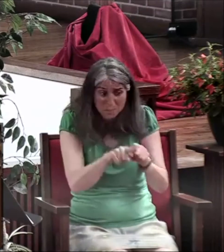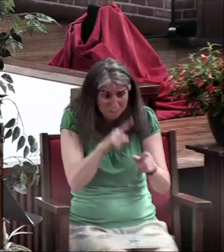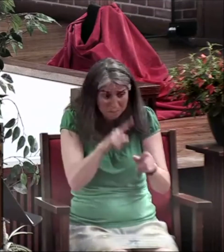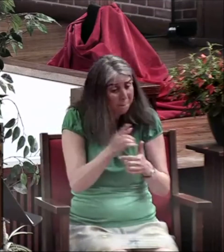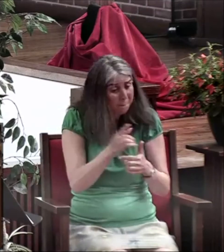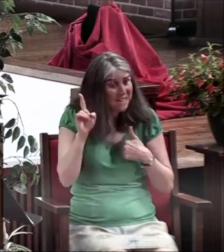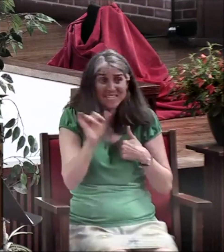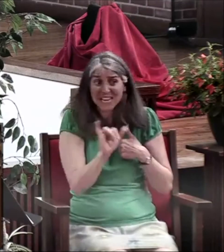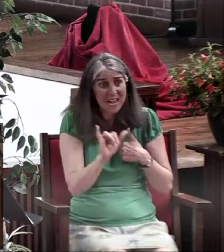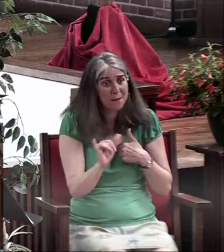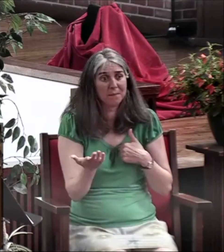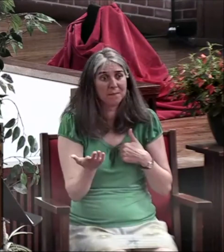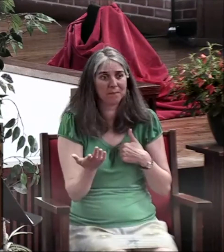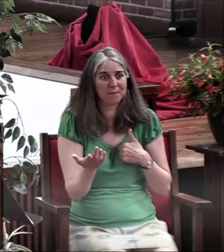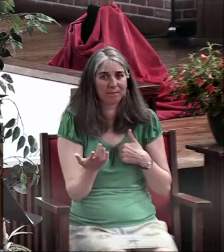me."